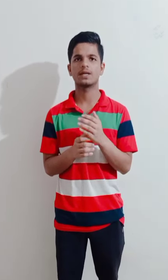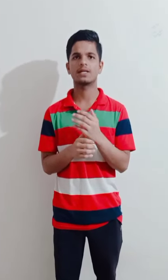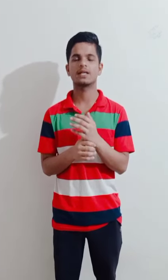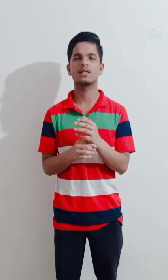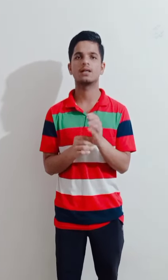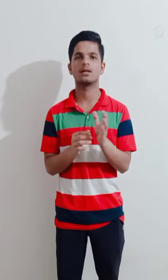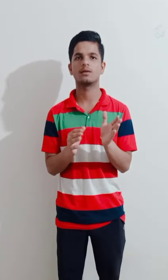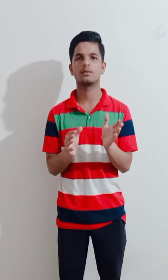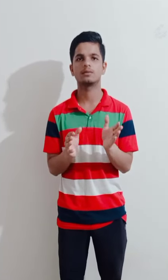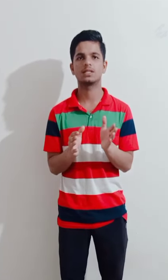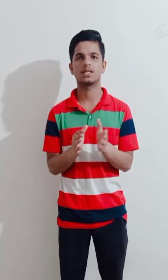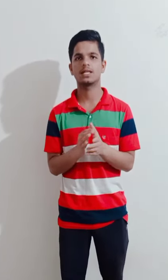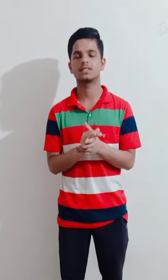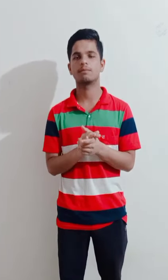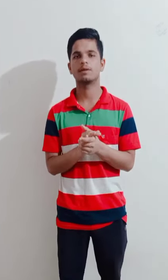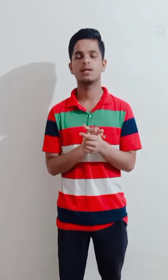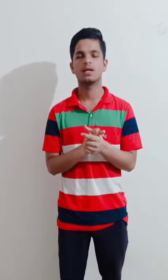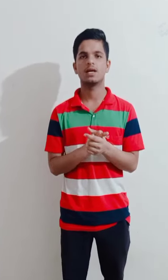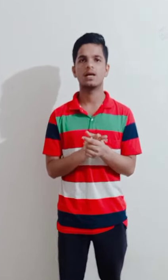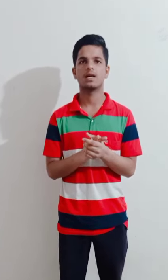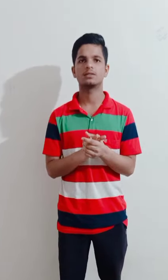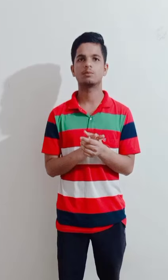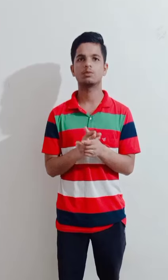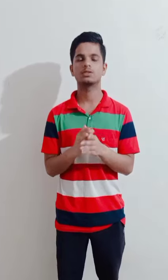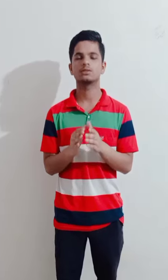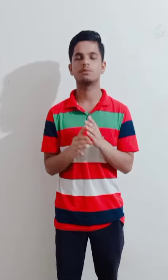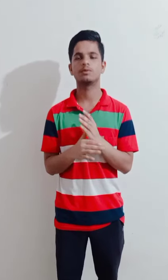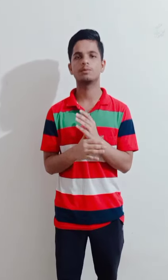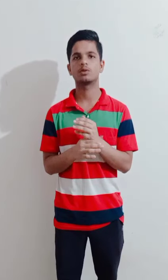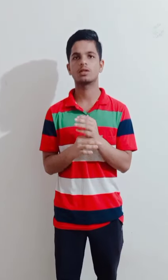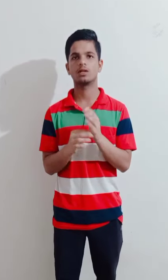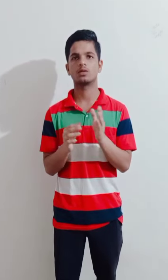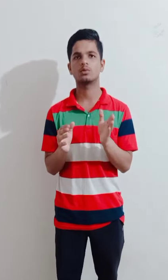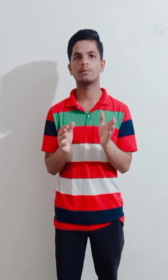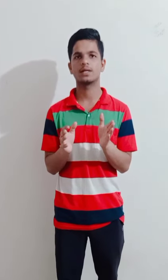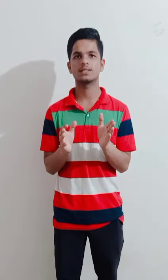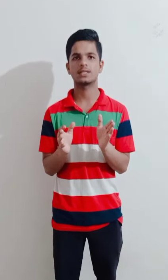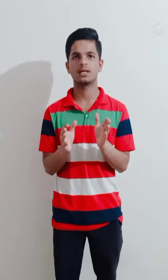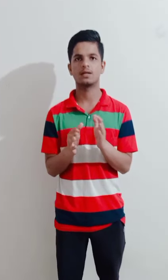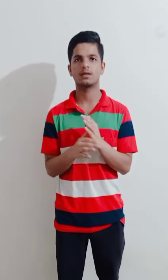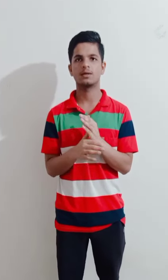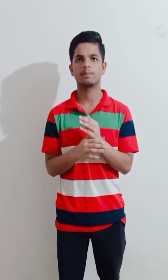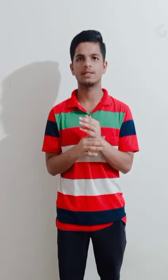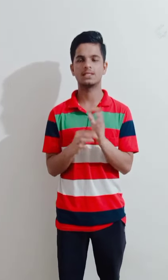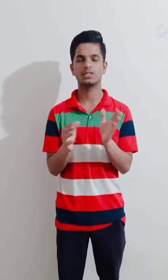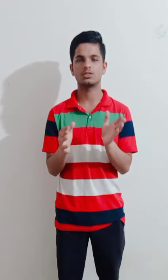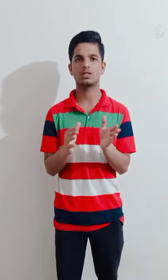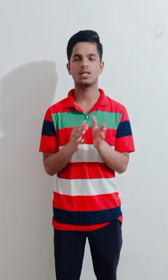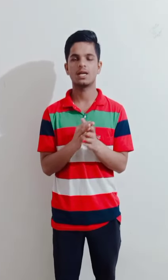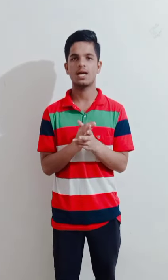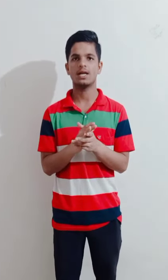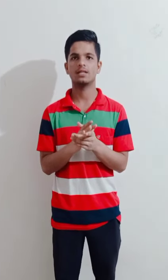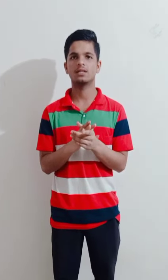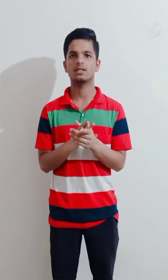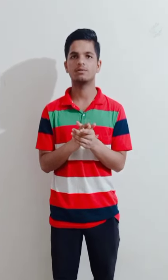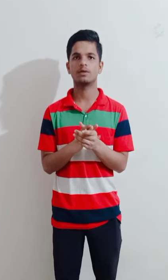a general example. Suppose if we put two mirrors facing each other and if